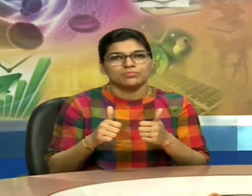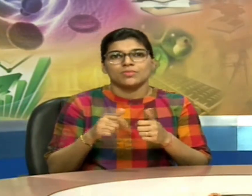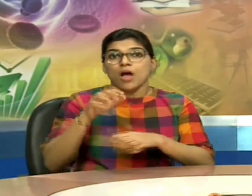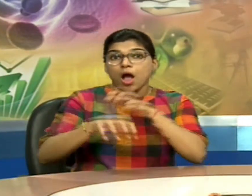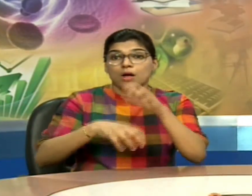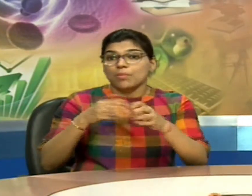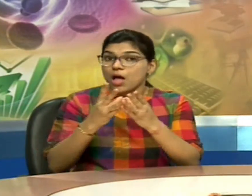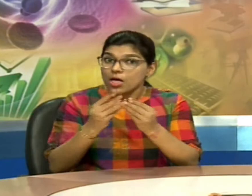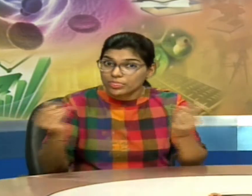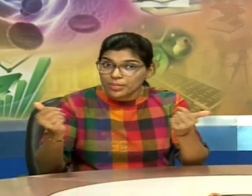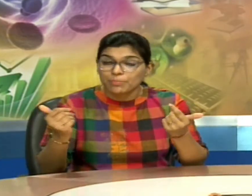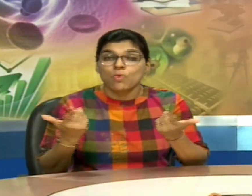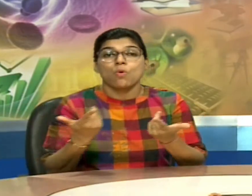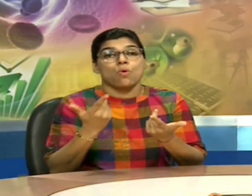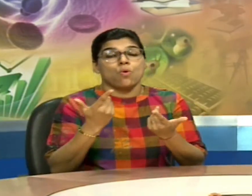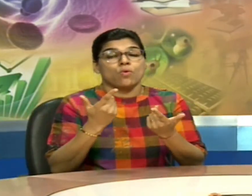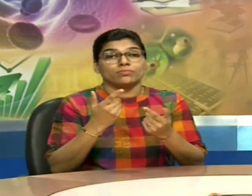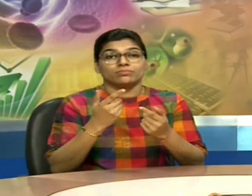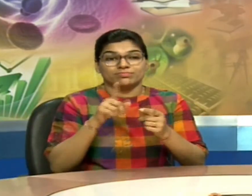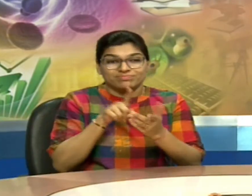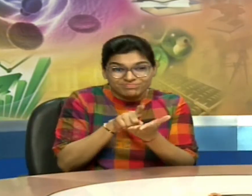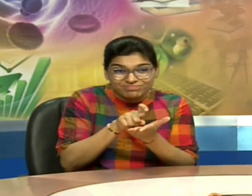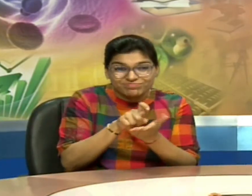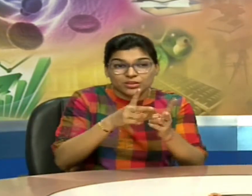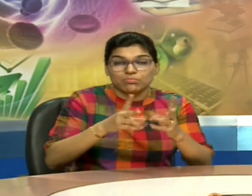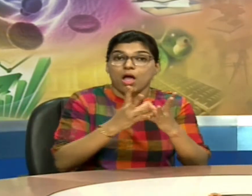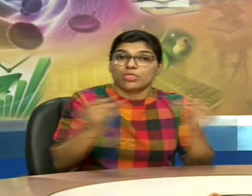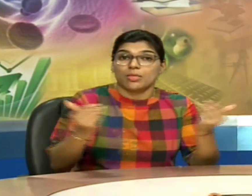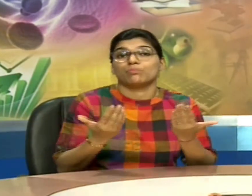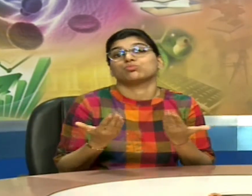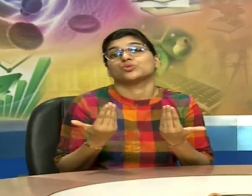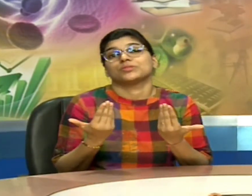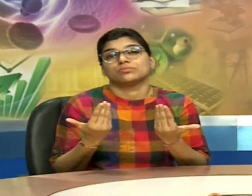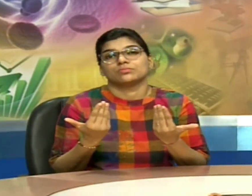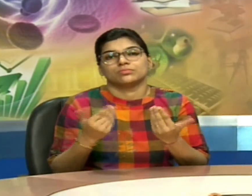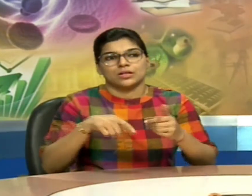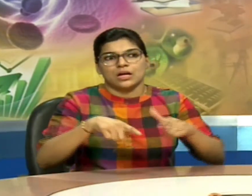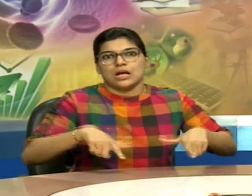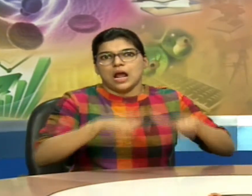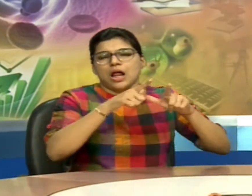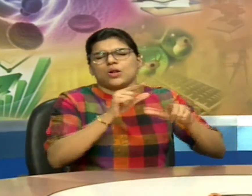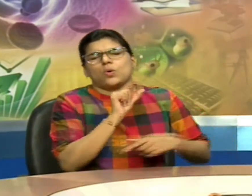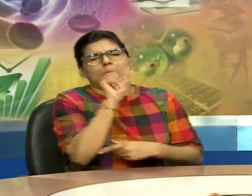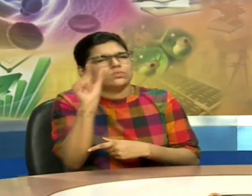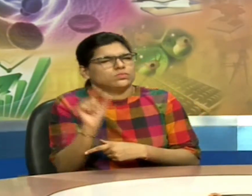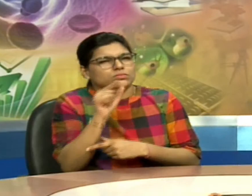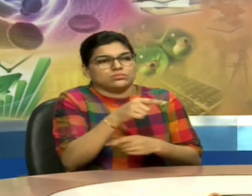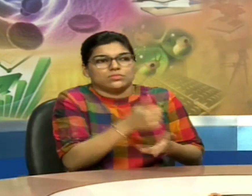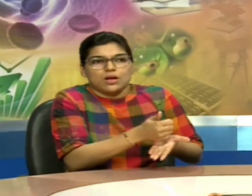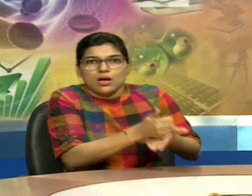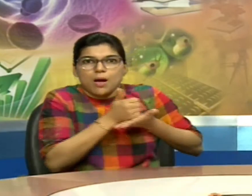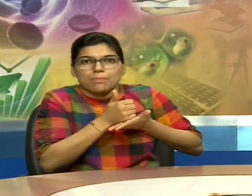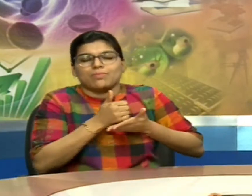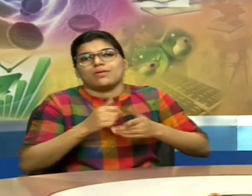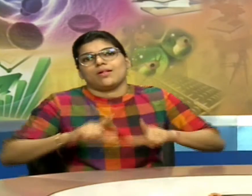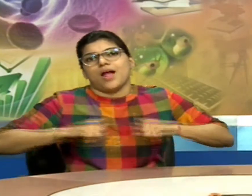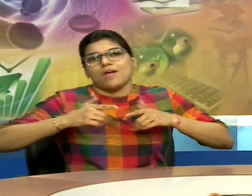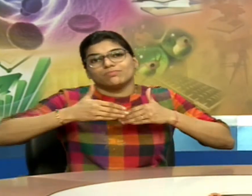many creatures may lose their home. When insects also may vanish. So,